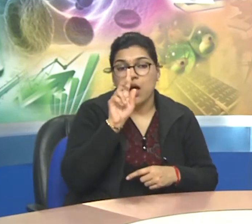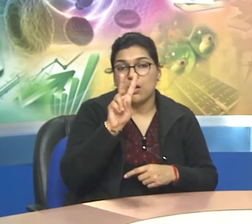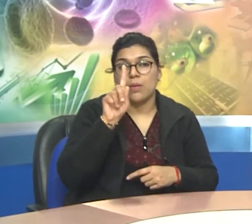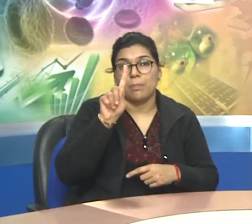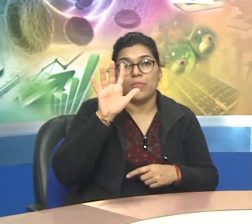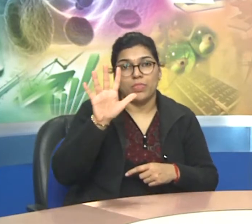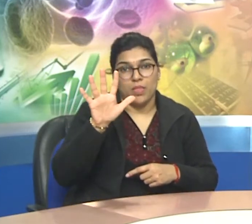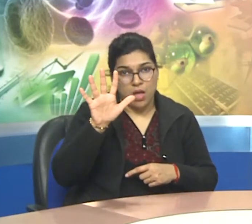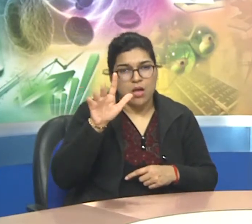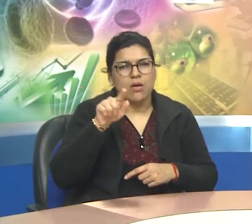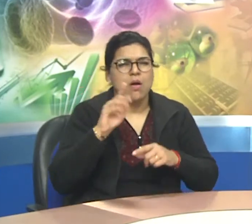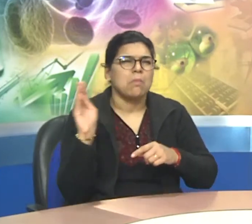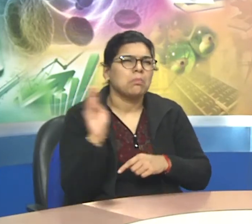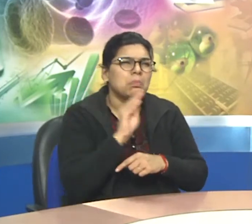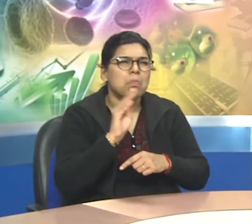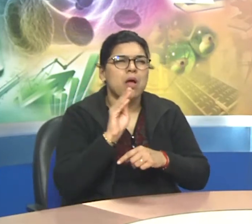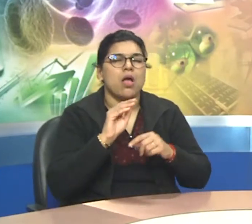1215 days.